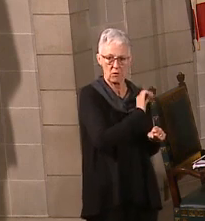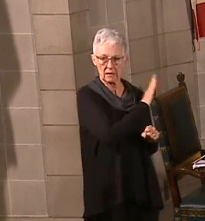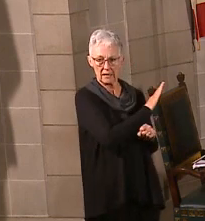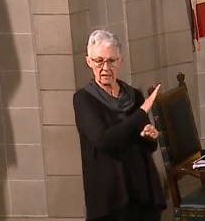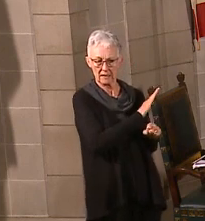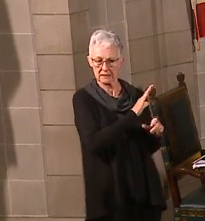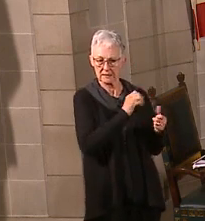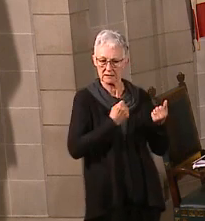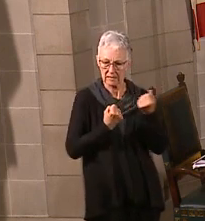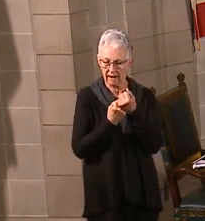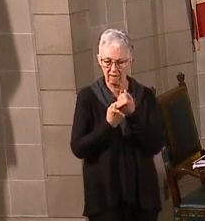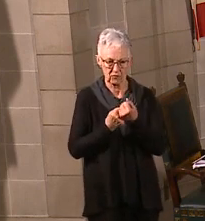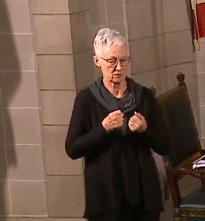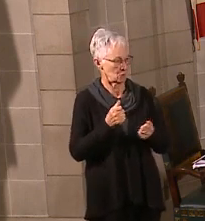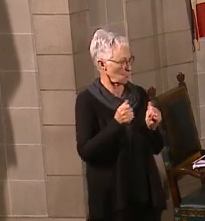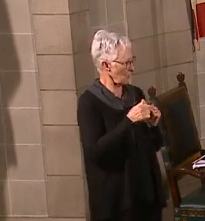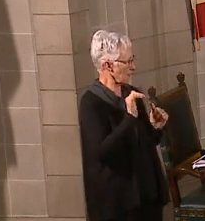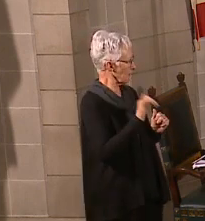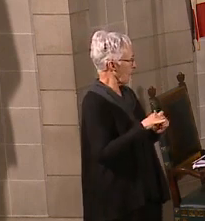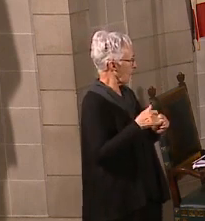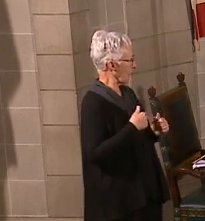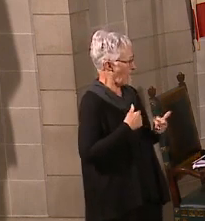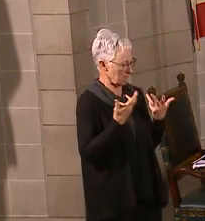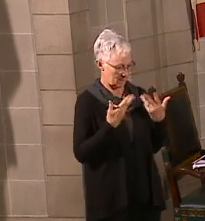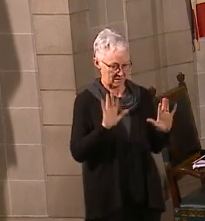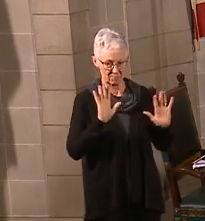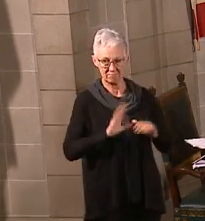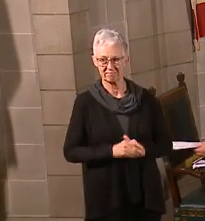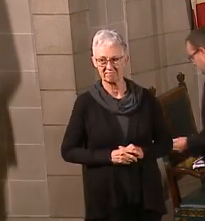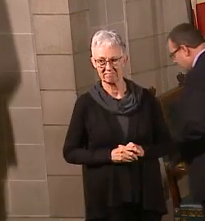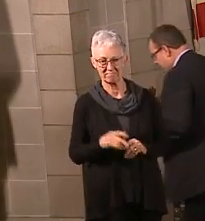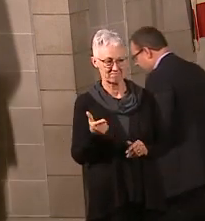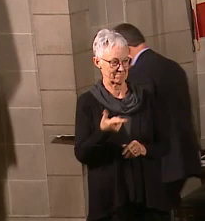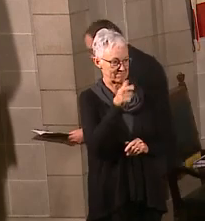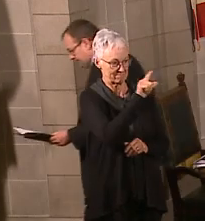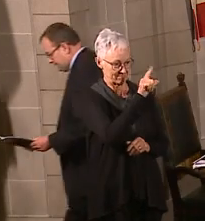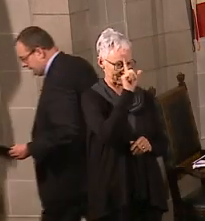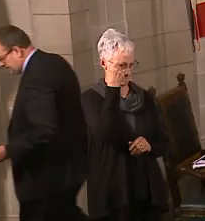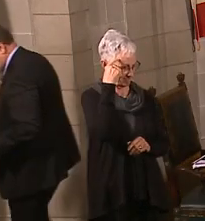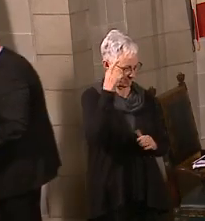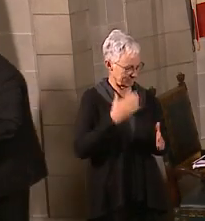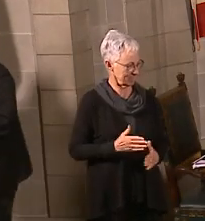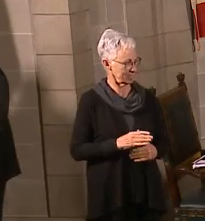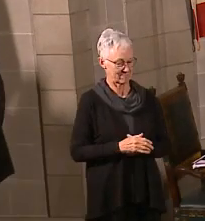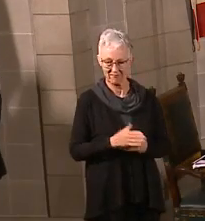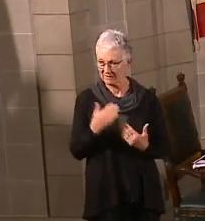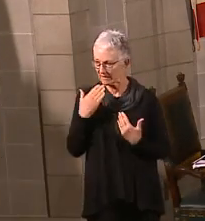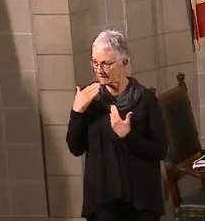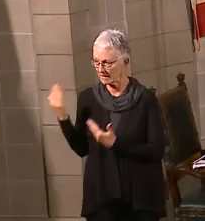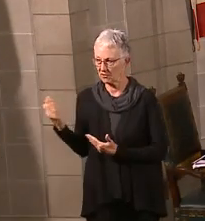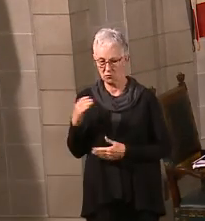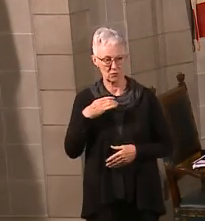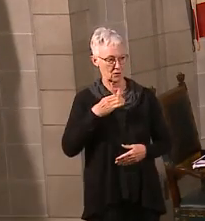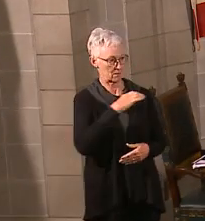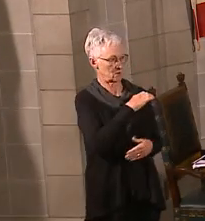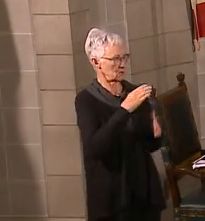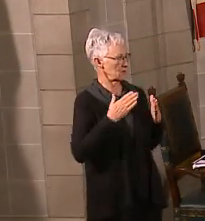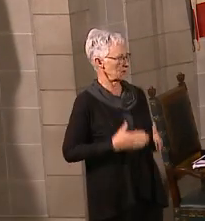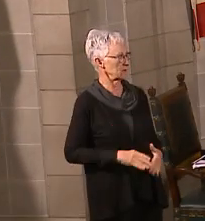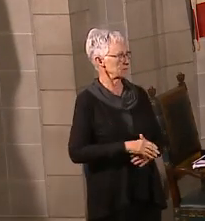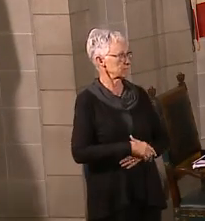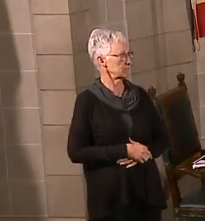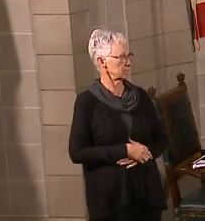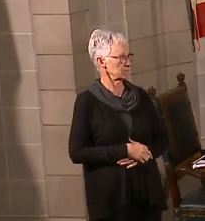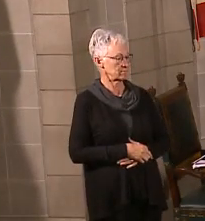So with that, I'll stop and turn back to the governor. Thanks. Thank you very much, Commissioner. Now,